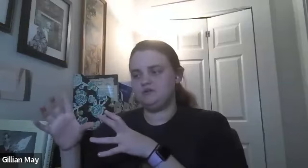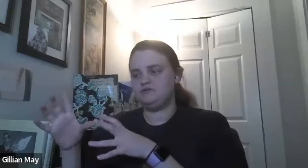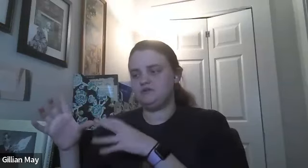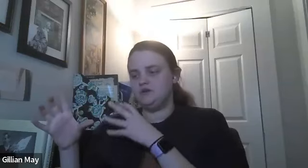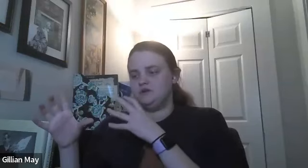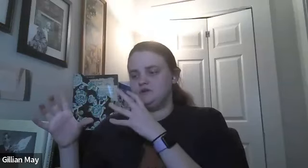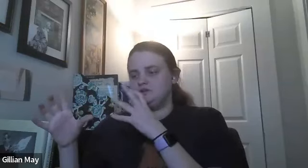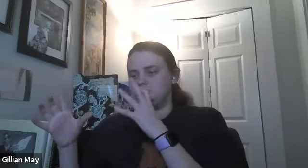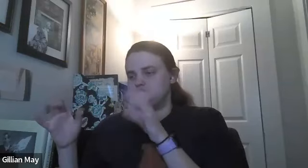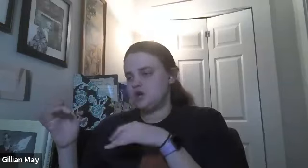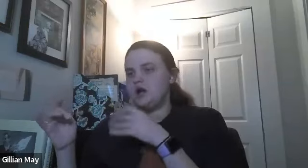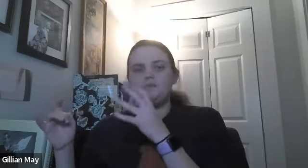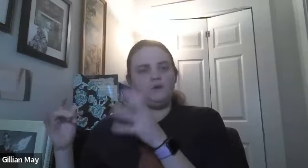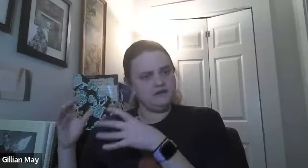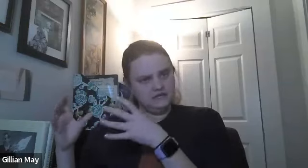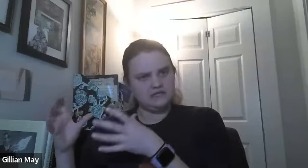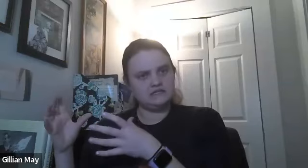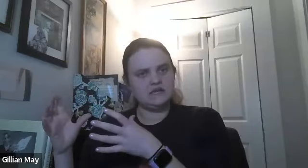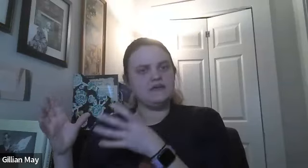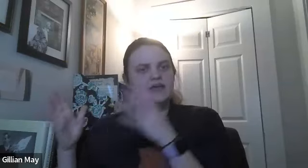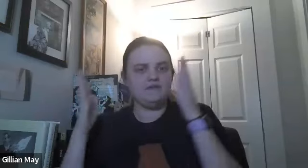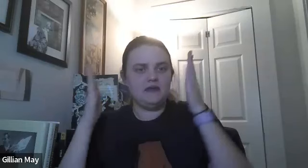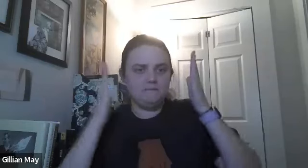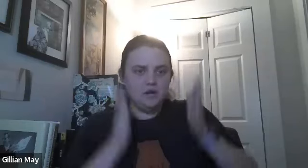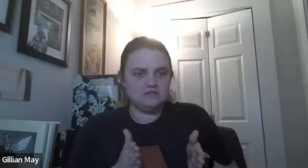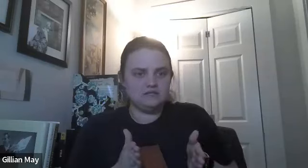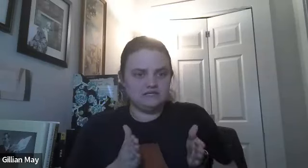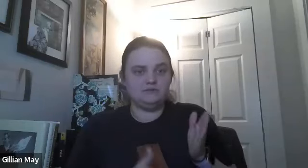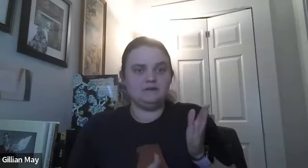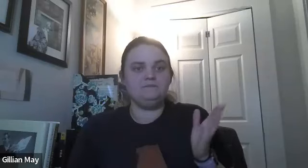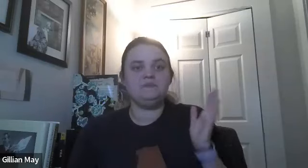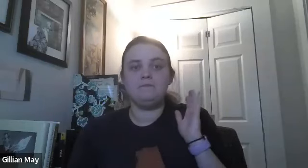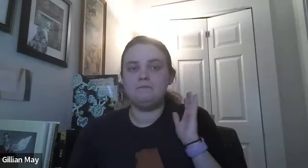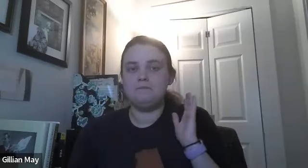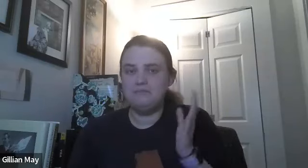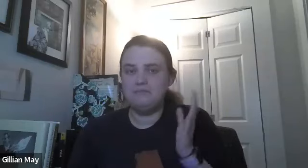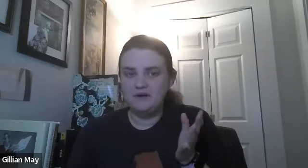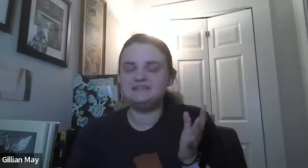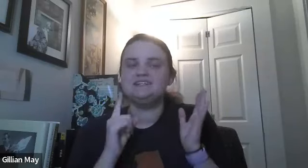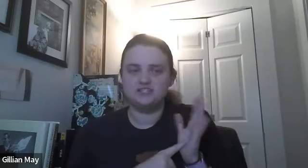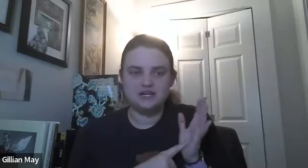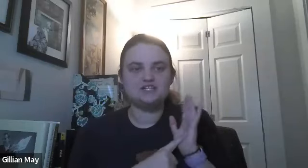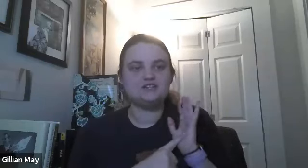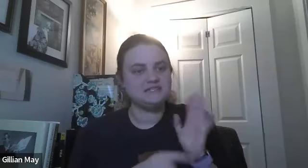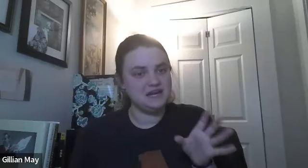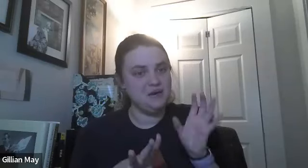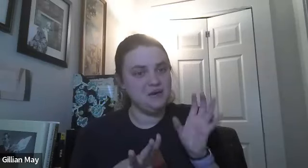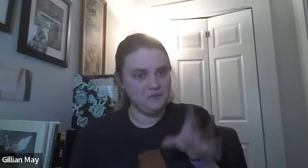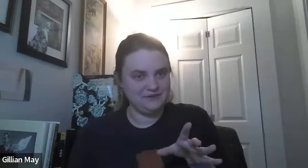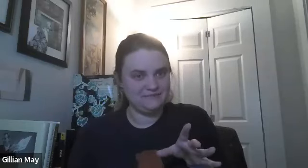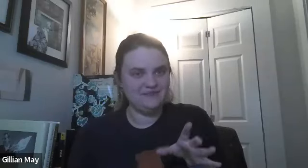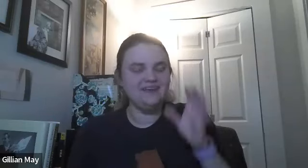of job, what it is, and they add that person to it. But stranger is not one of them.